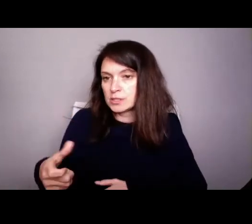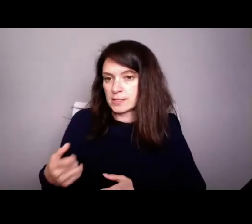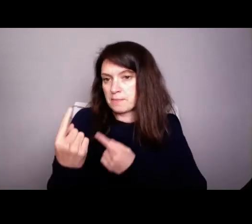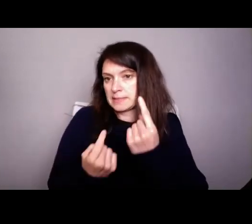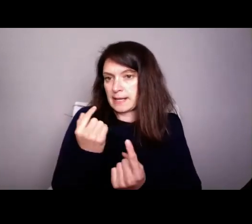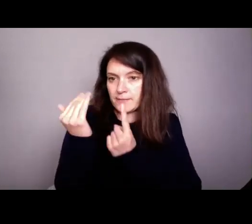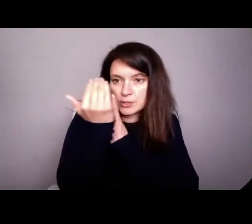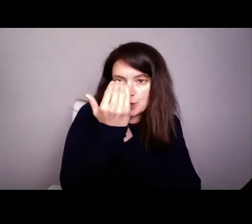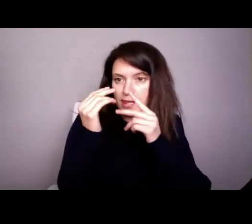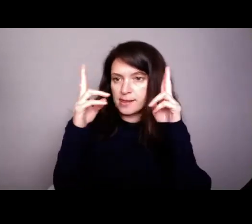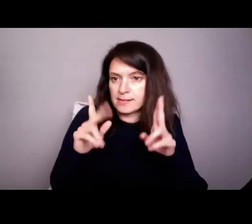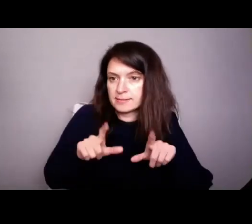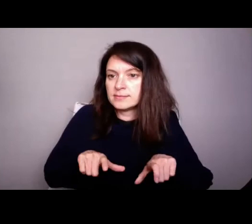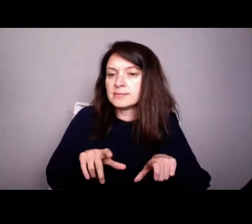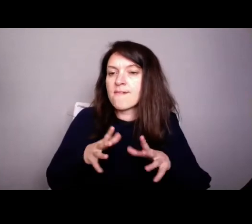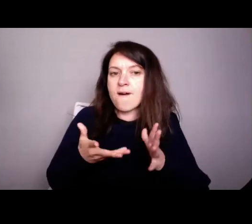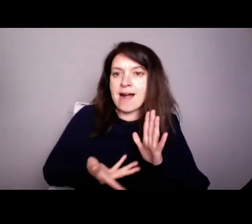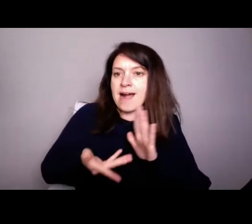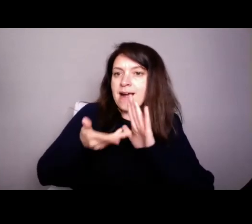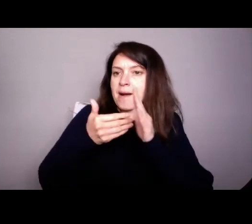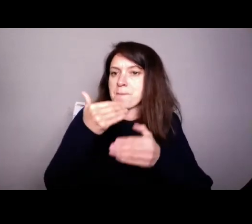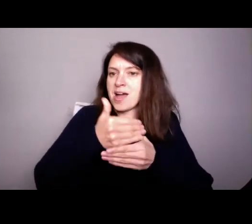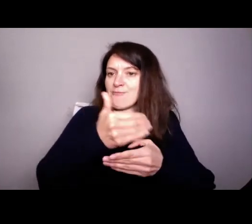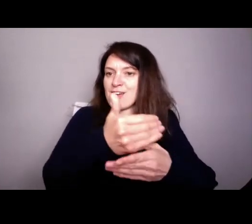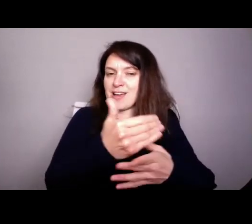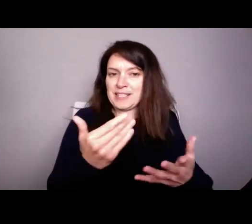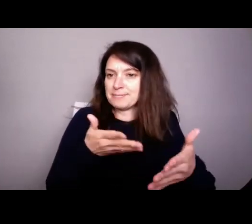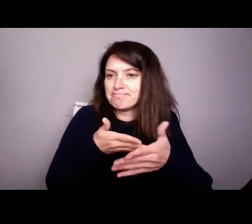or have additional barriers in terms of engaging.